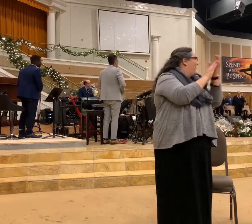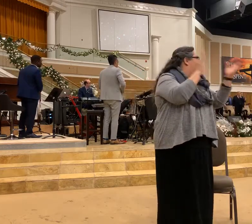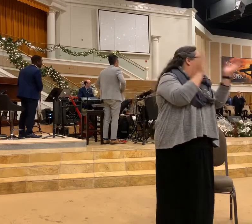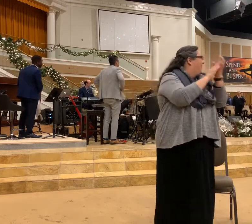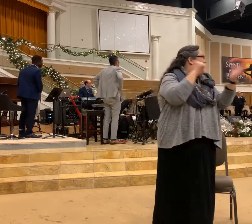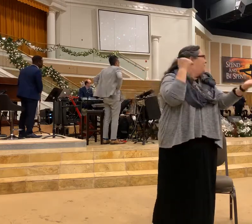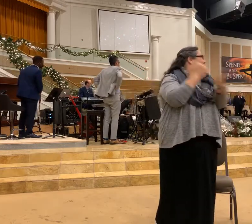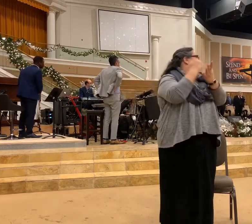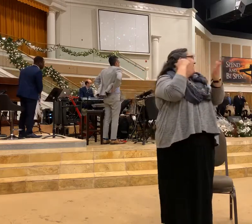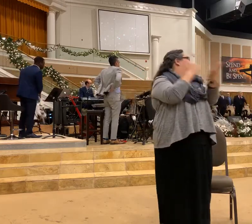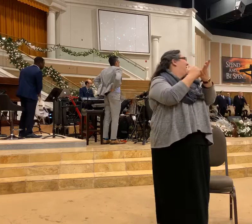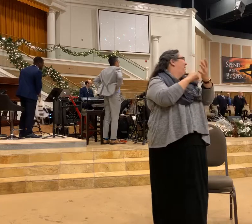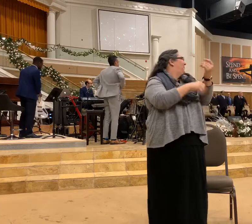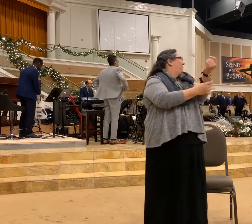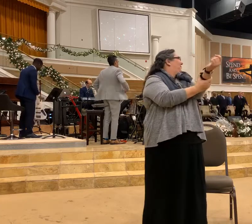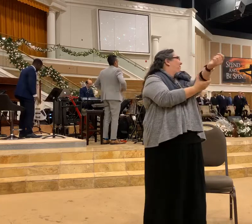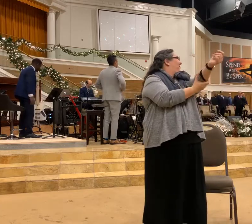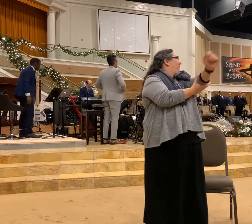Lord. Yeah.